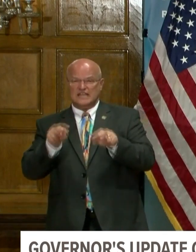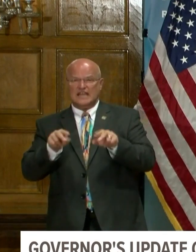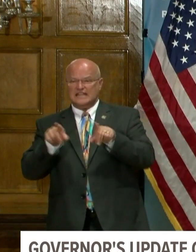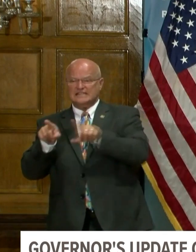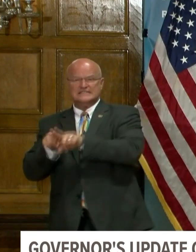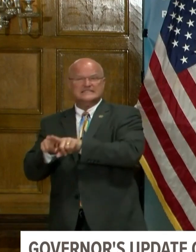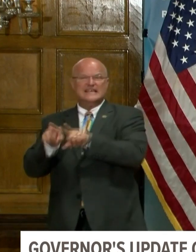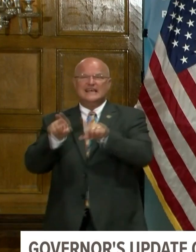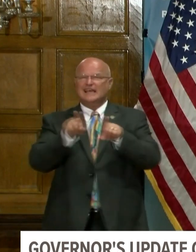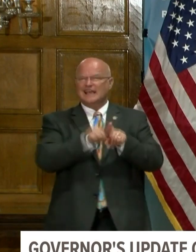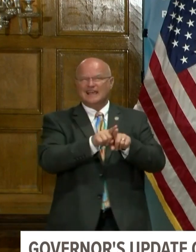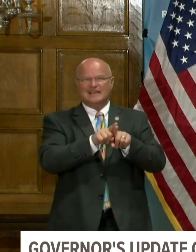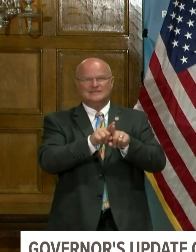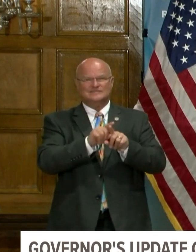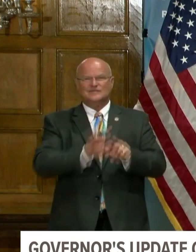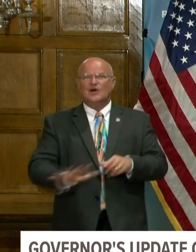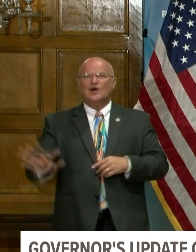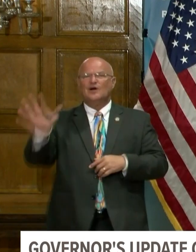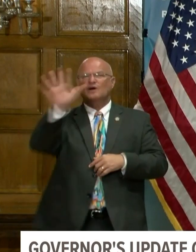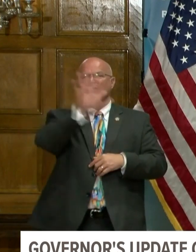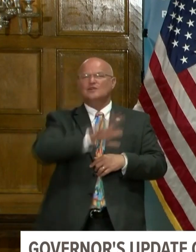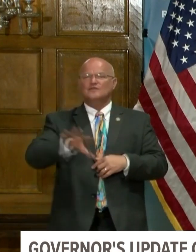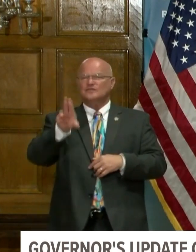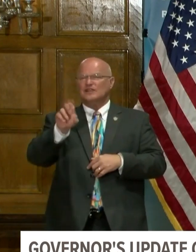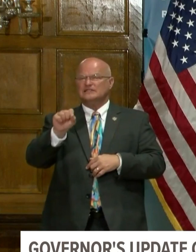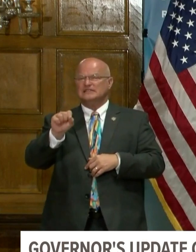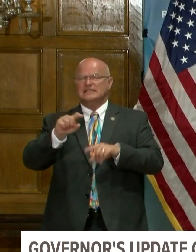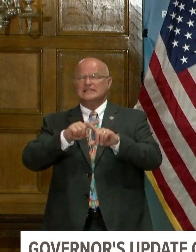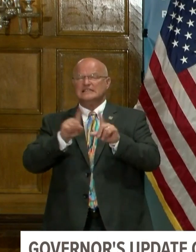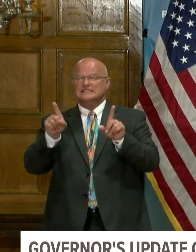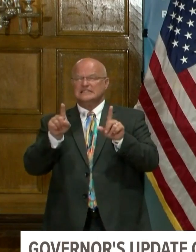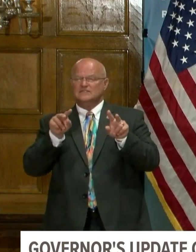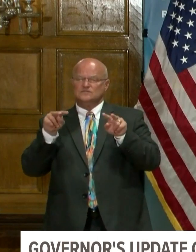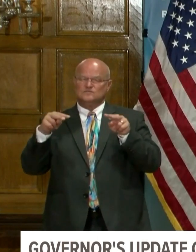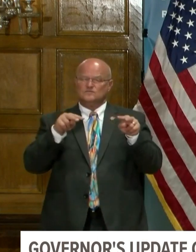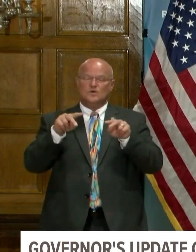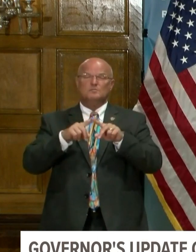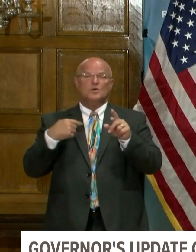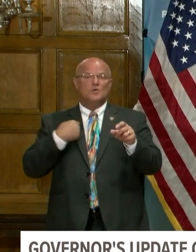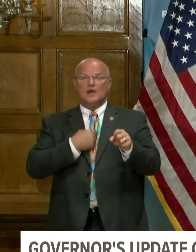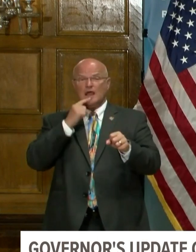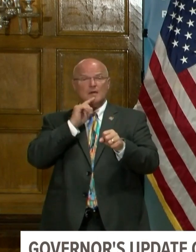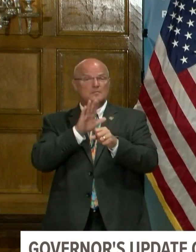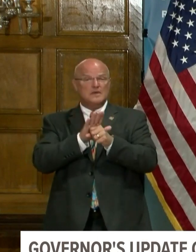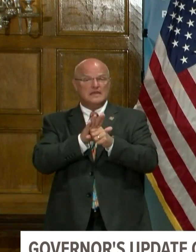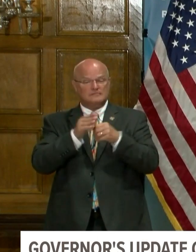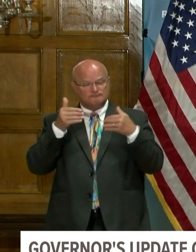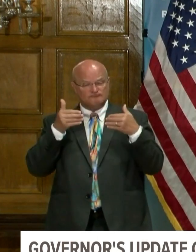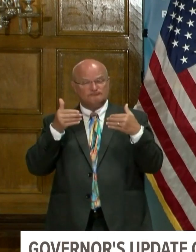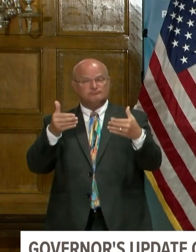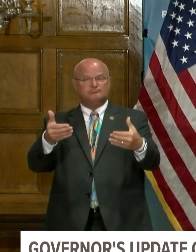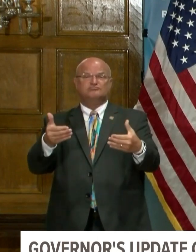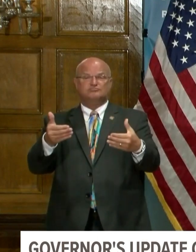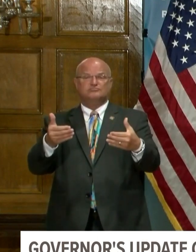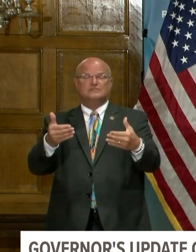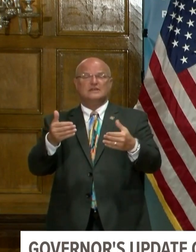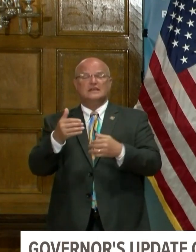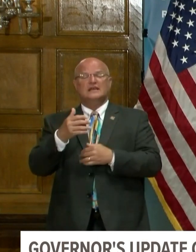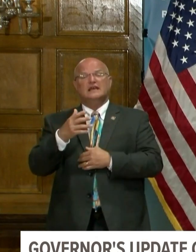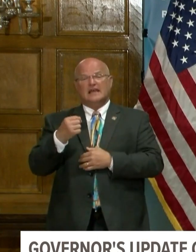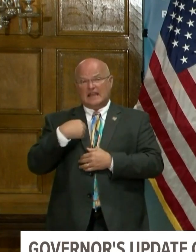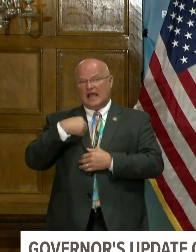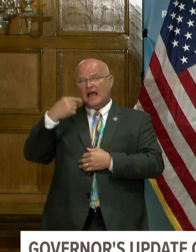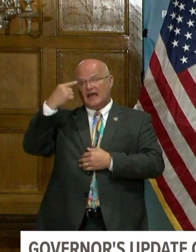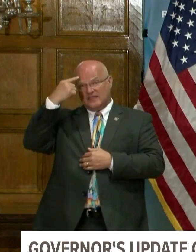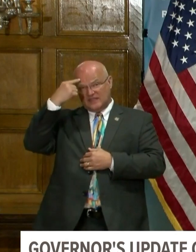same fashion in different ways. But we're committed to it. We're proceeding with that. And